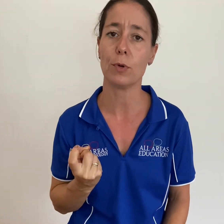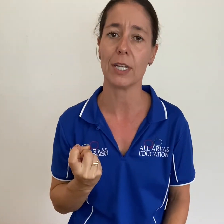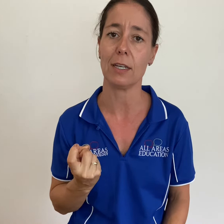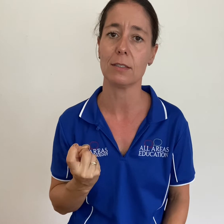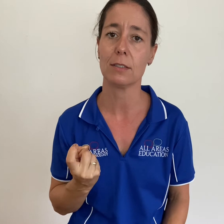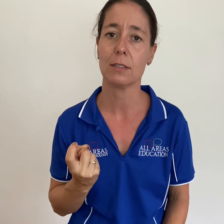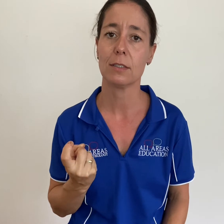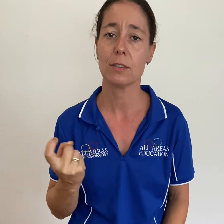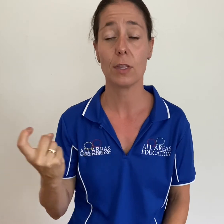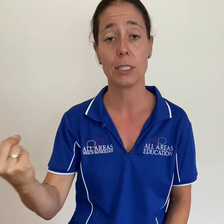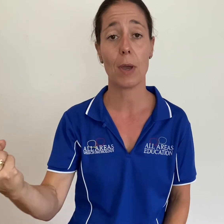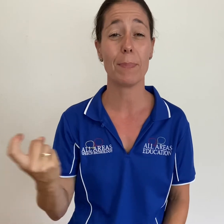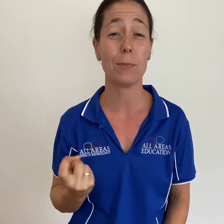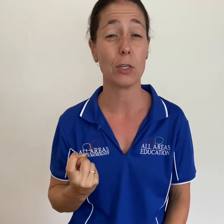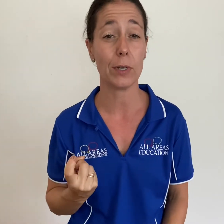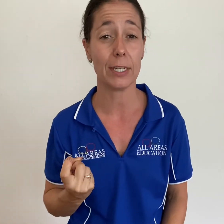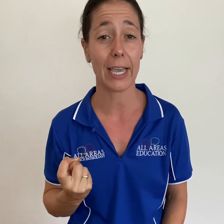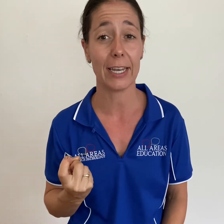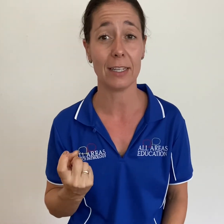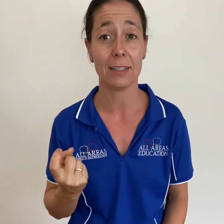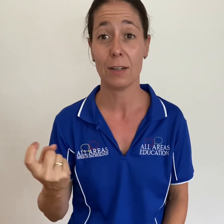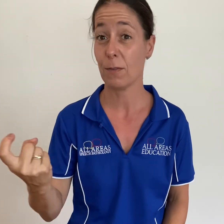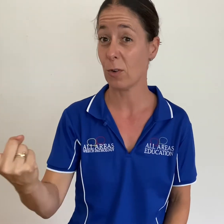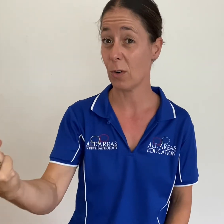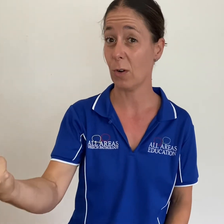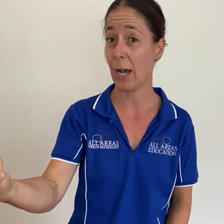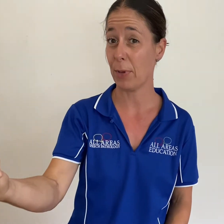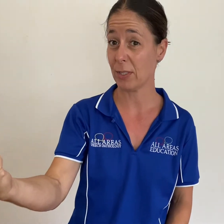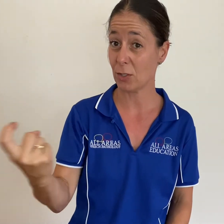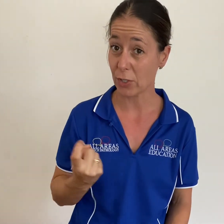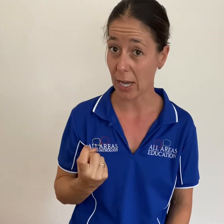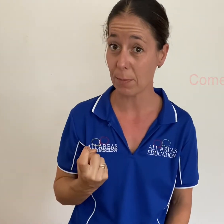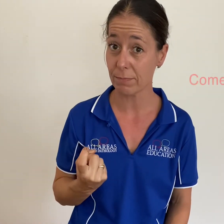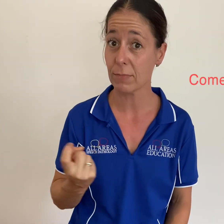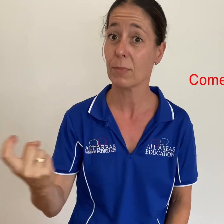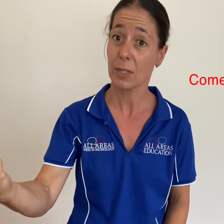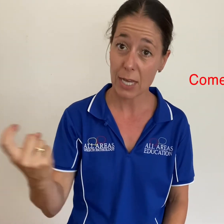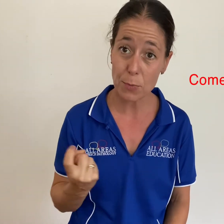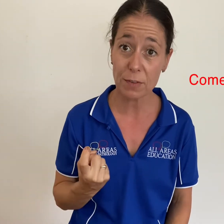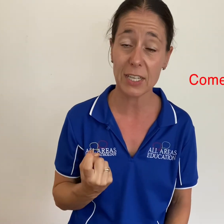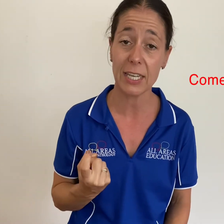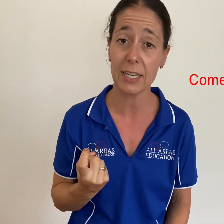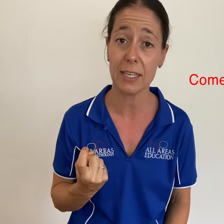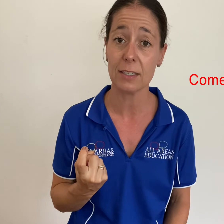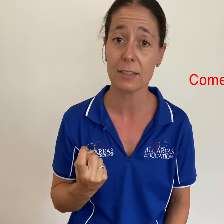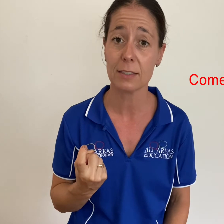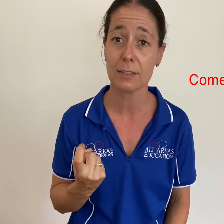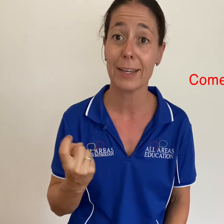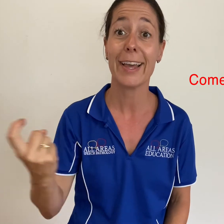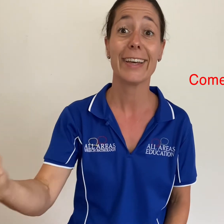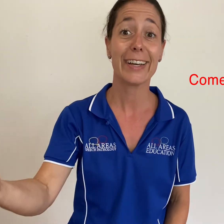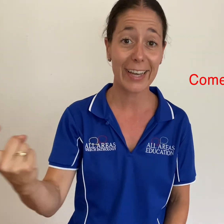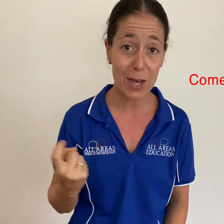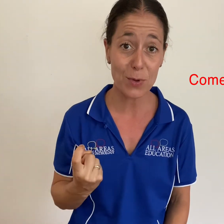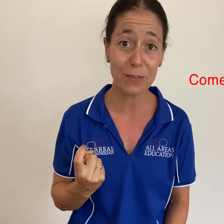body. So this might be when you're indicating for a person to come over here, come over